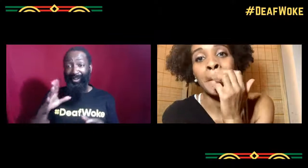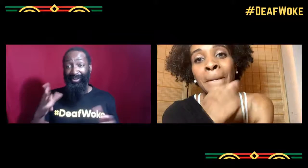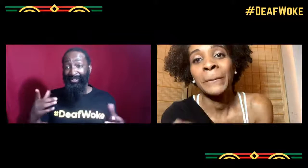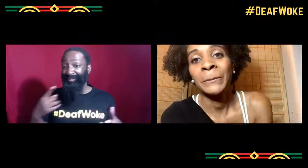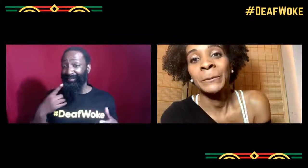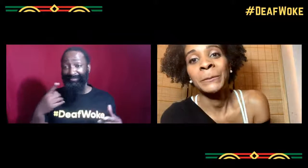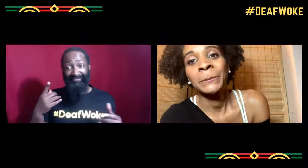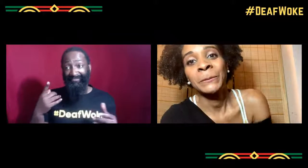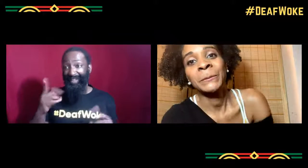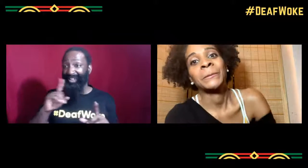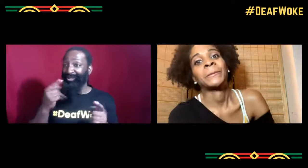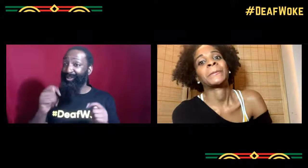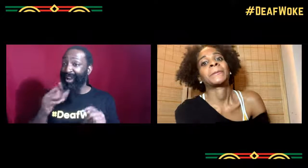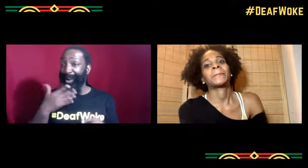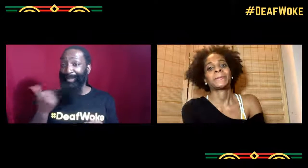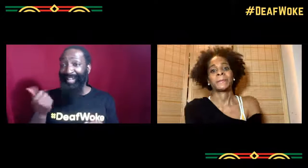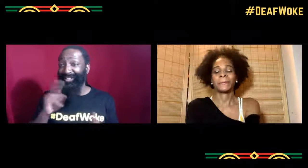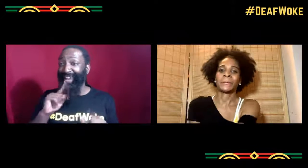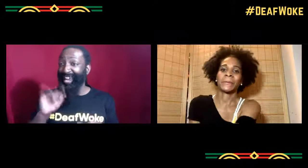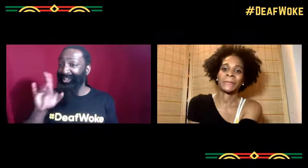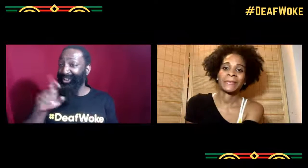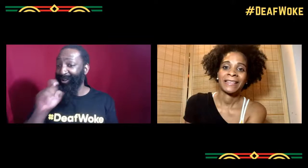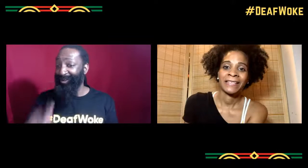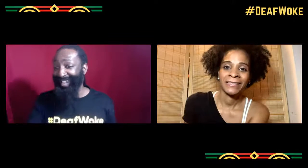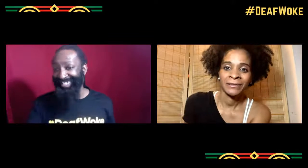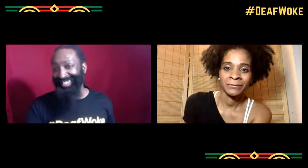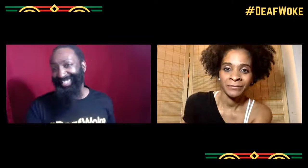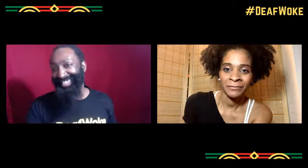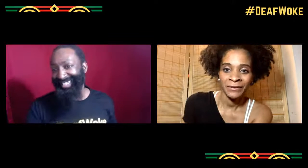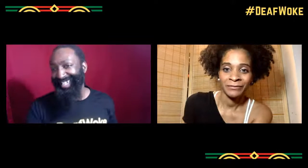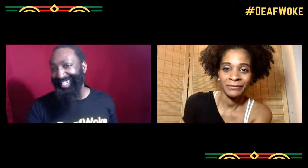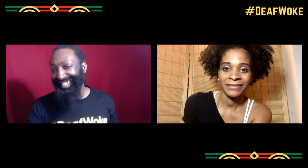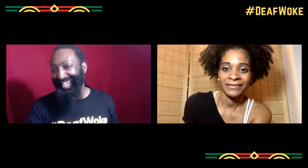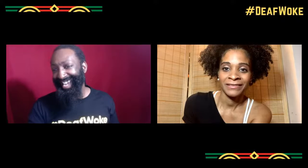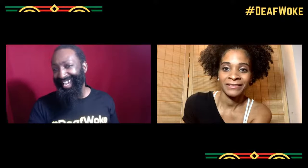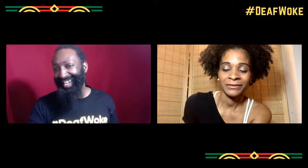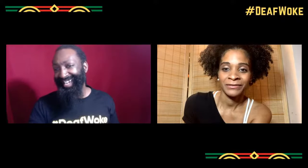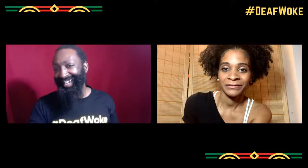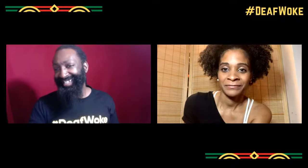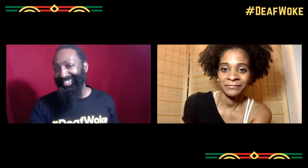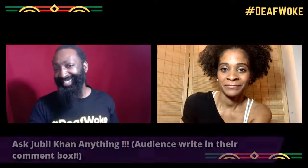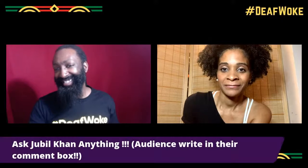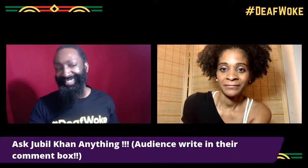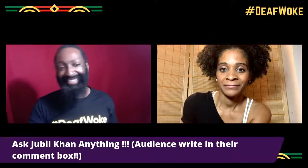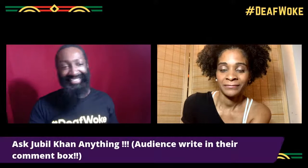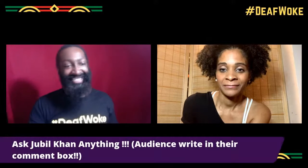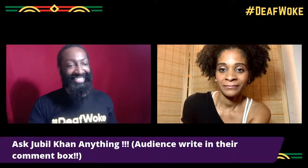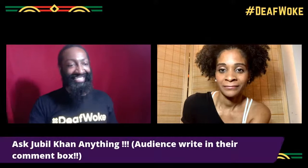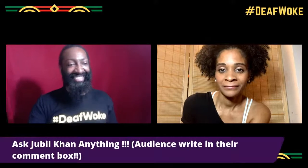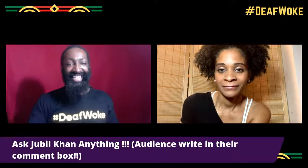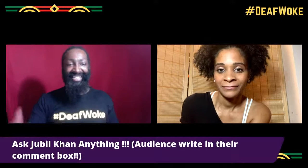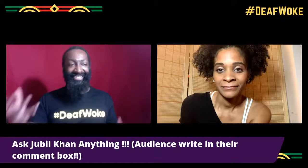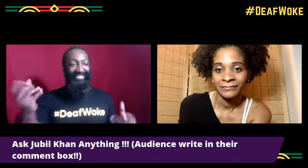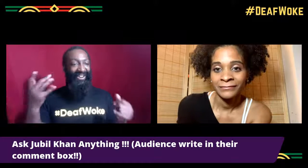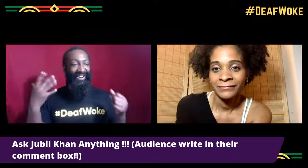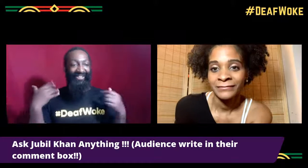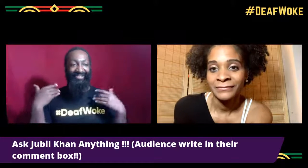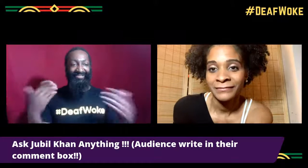from, go ahead and leave a question in the chat box, and we'll try the best to answer your questions.